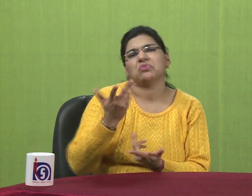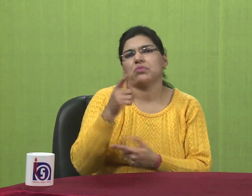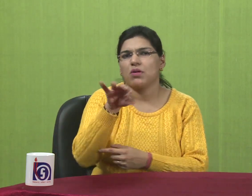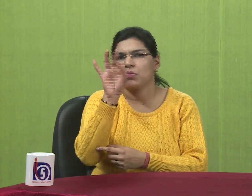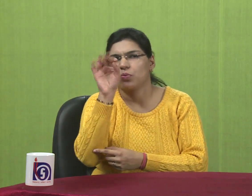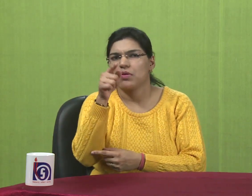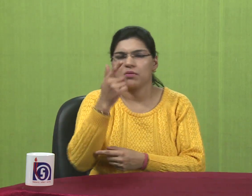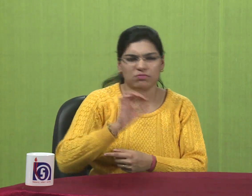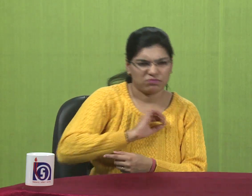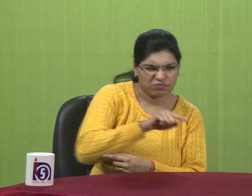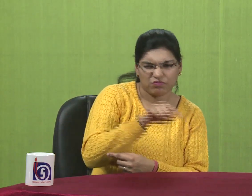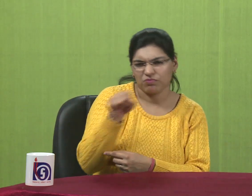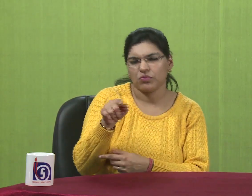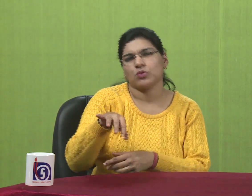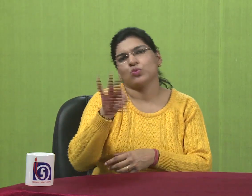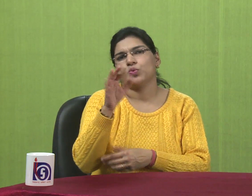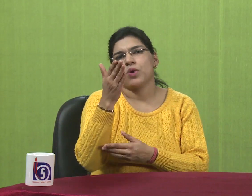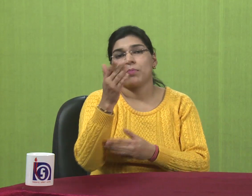There are options of A, B, C, D also.